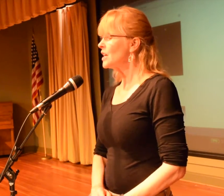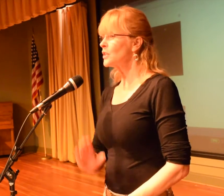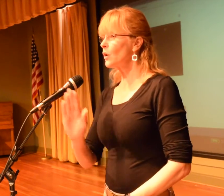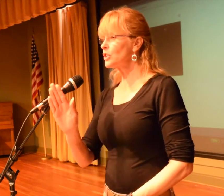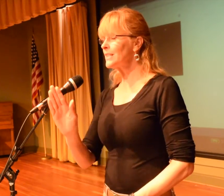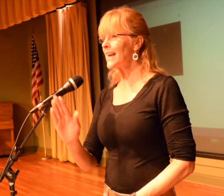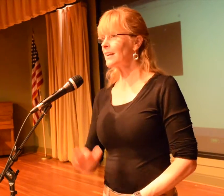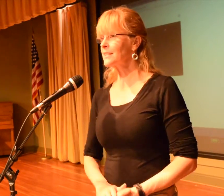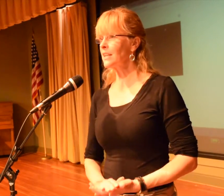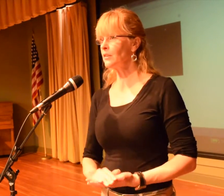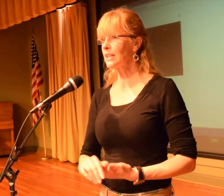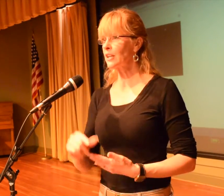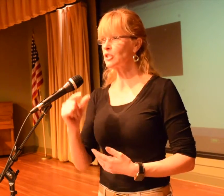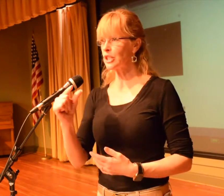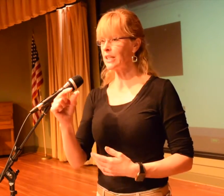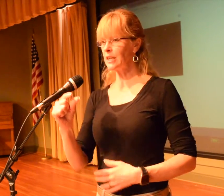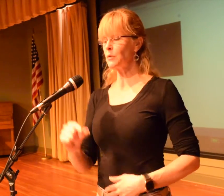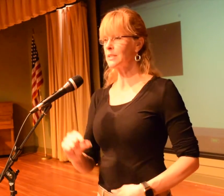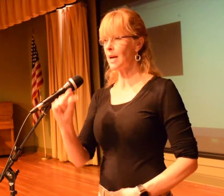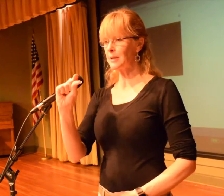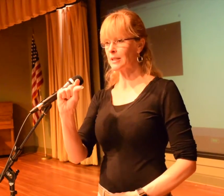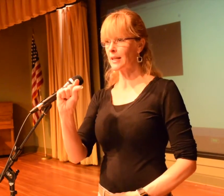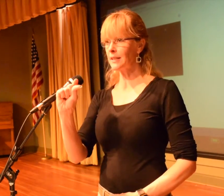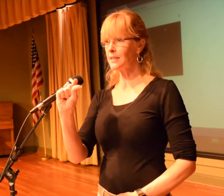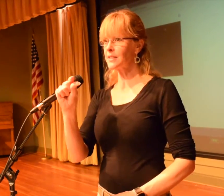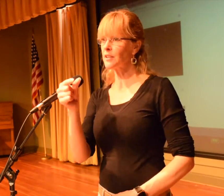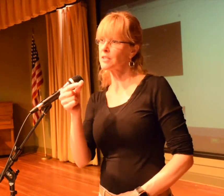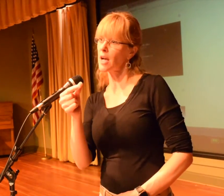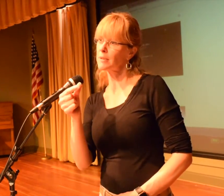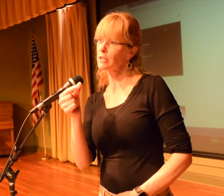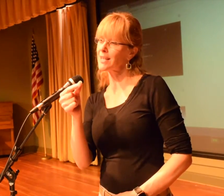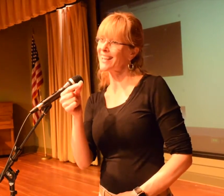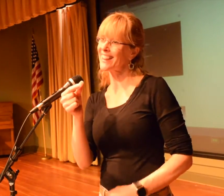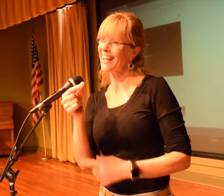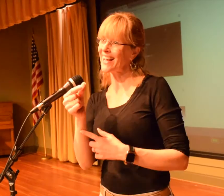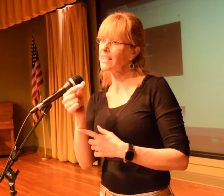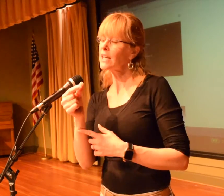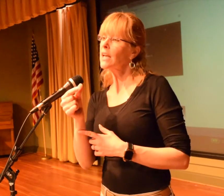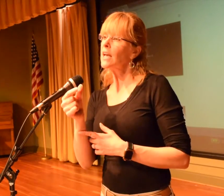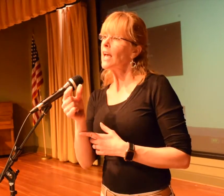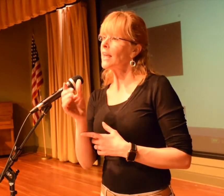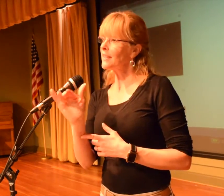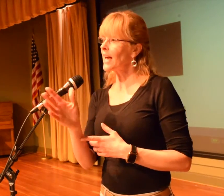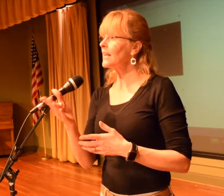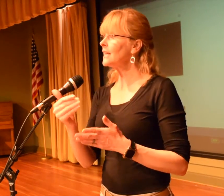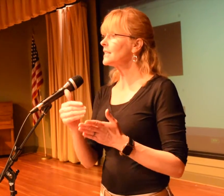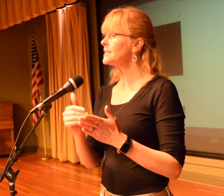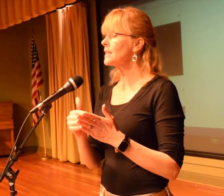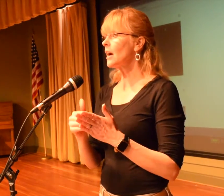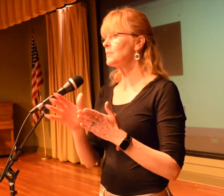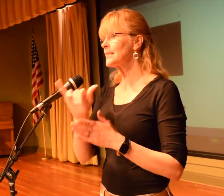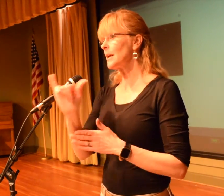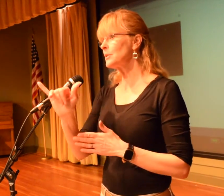So she's asking the letter G. One time it looked like this, another time it looked like that. And that is same as